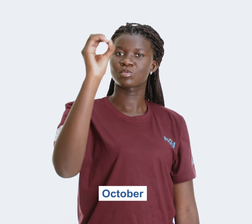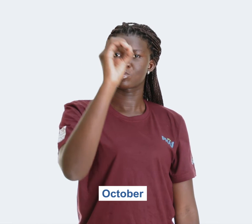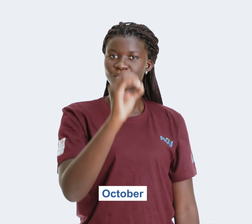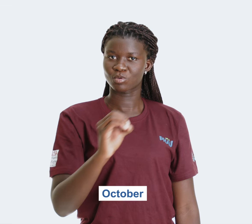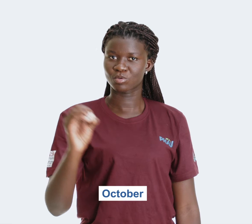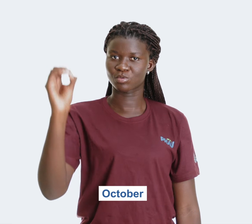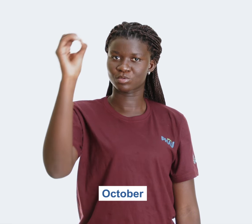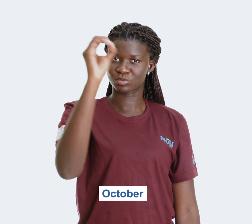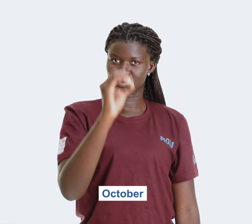October,